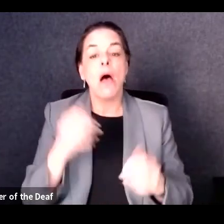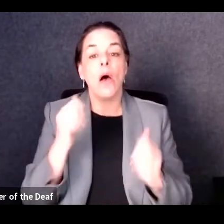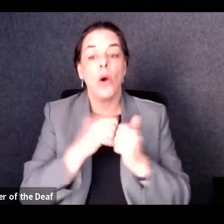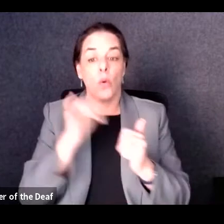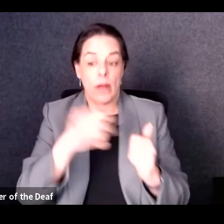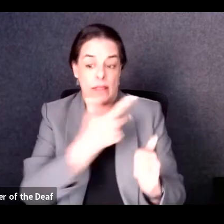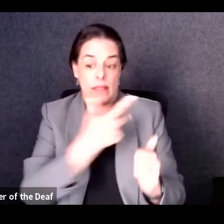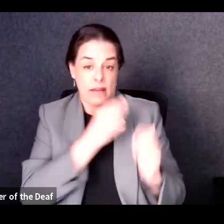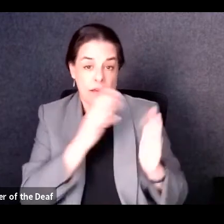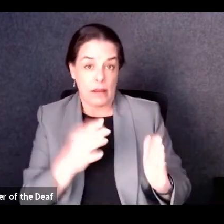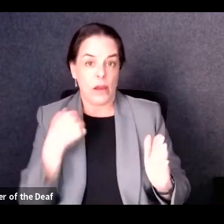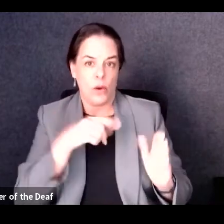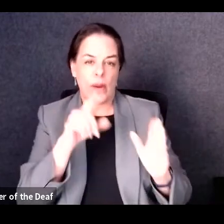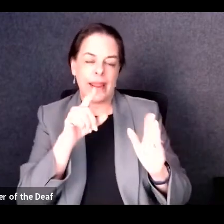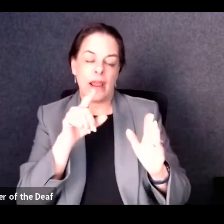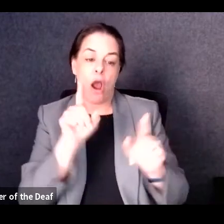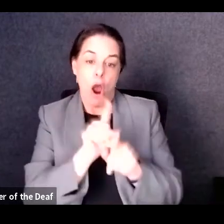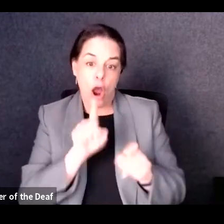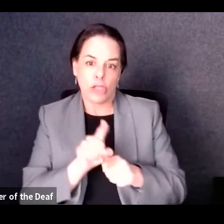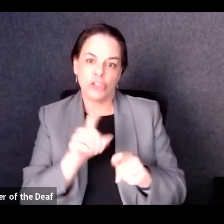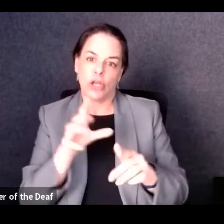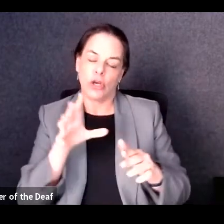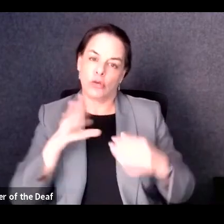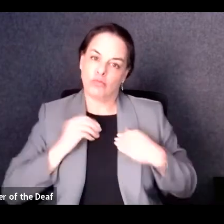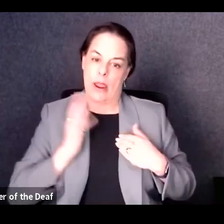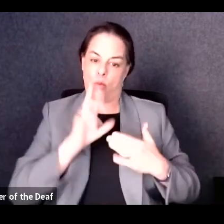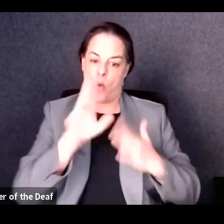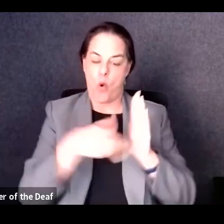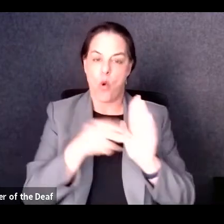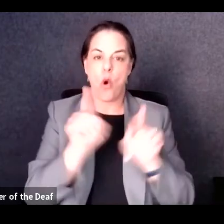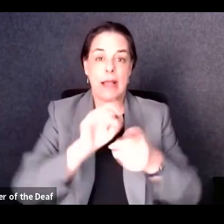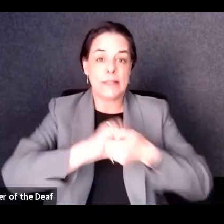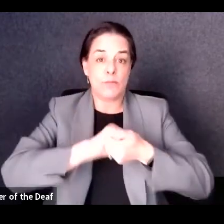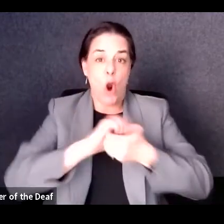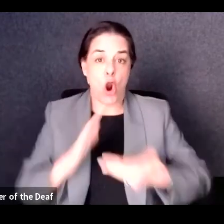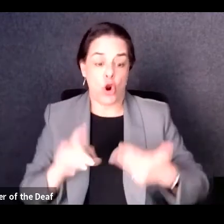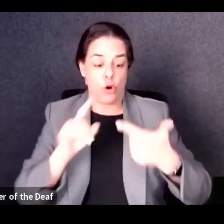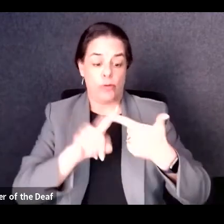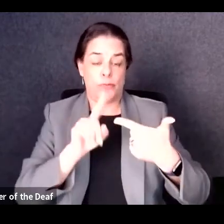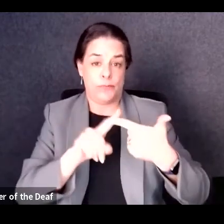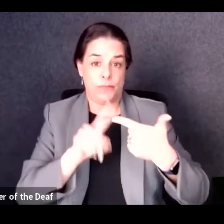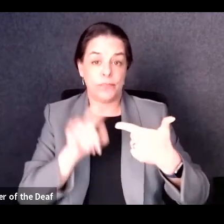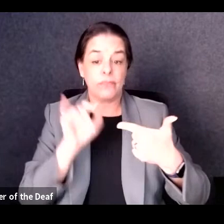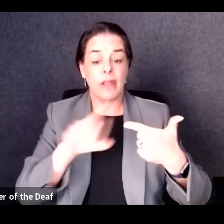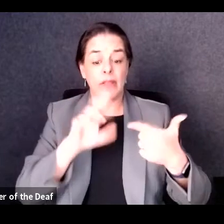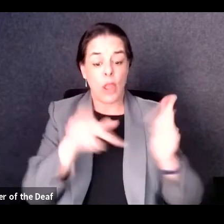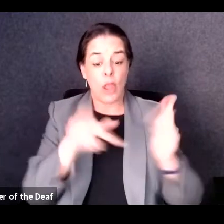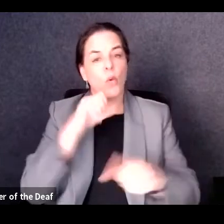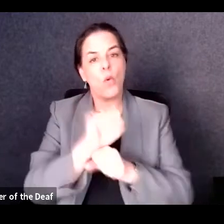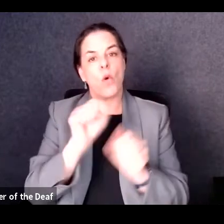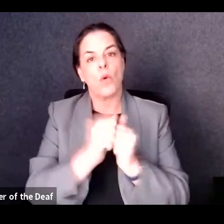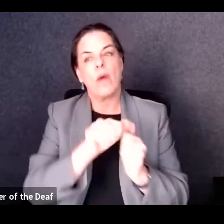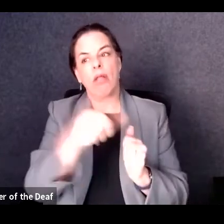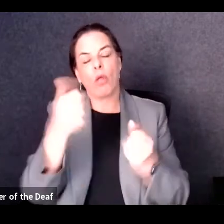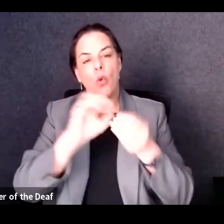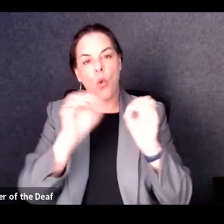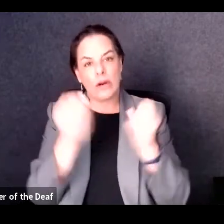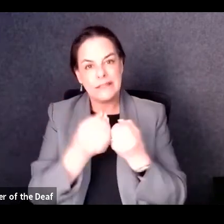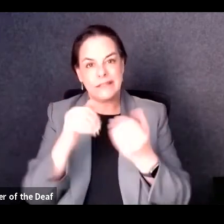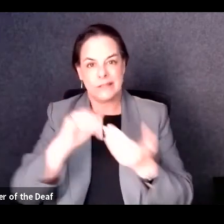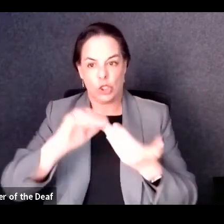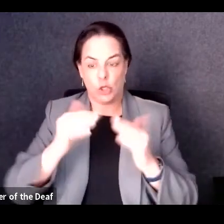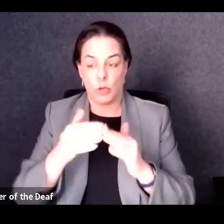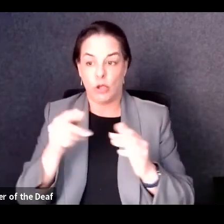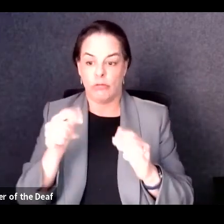we also embrace our role as partner. Within this role, we regularly work with organizations in our community to increase education